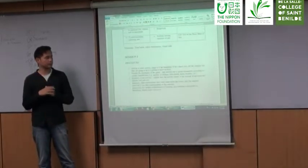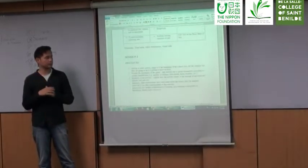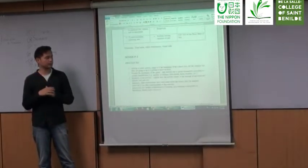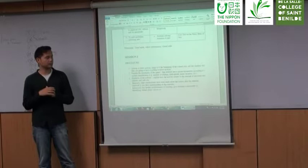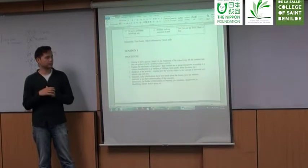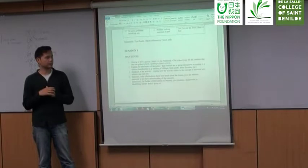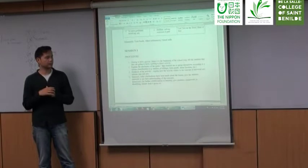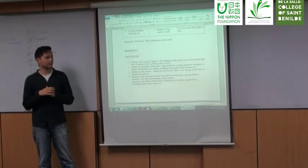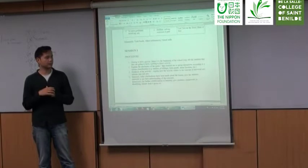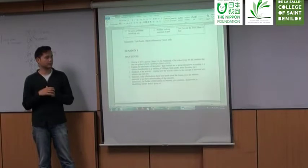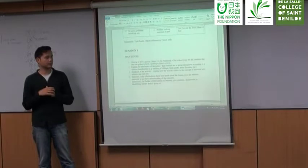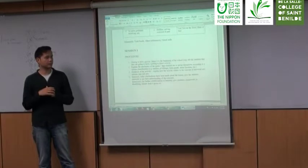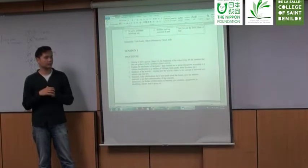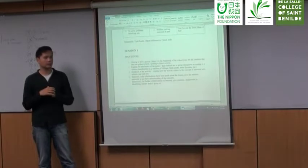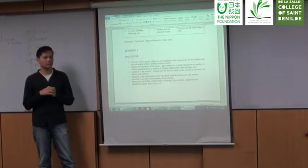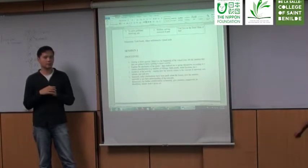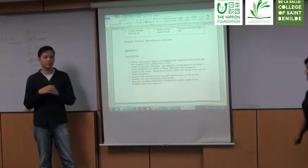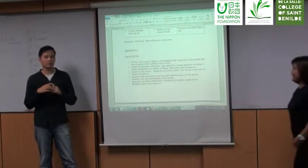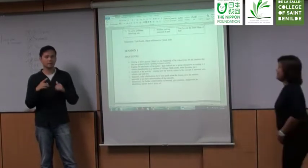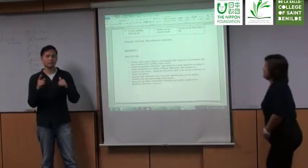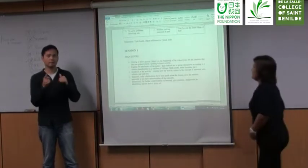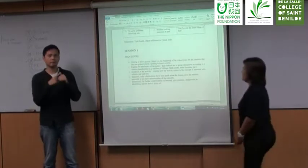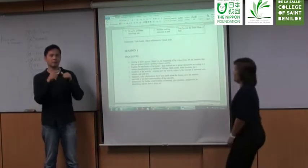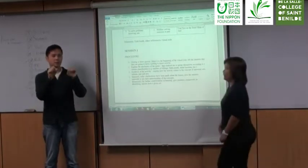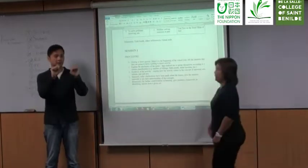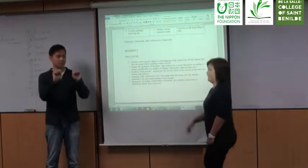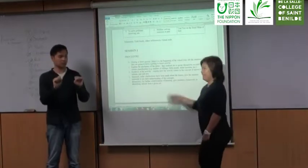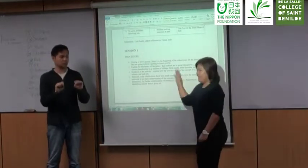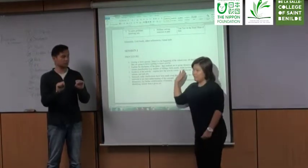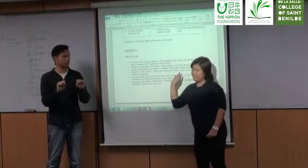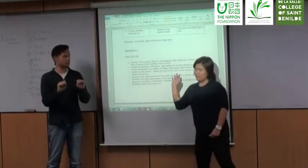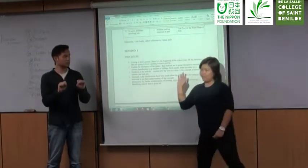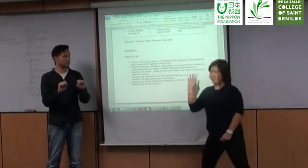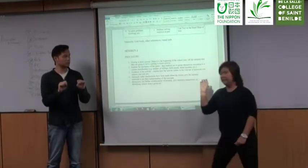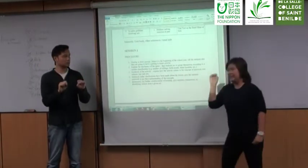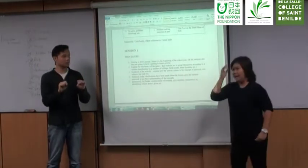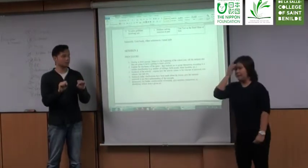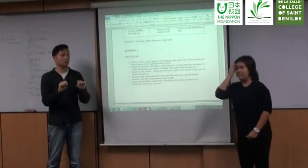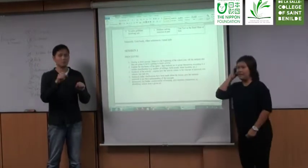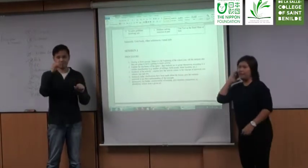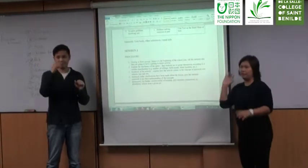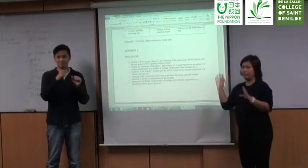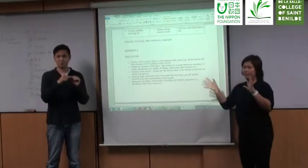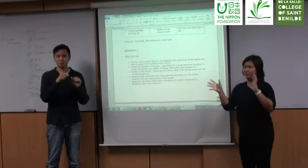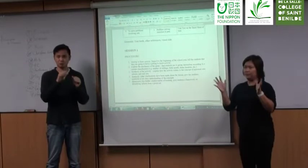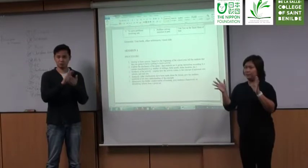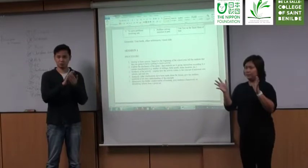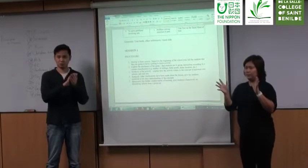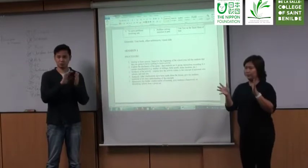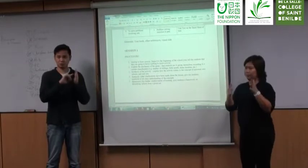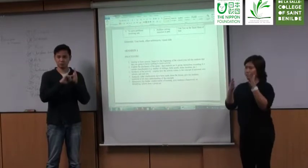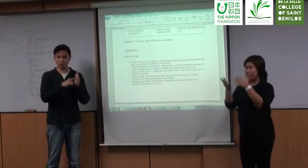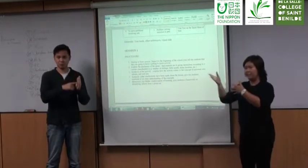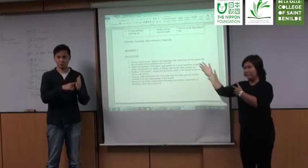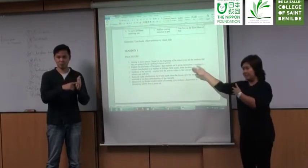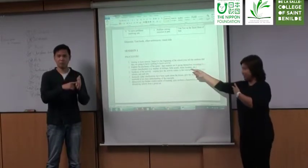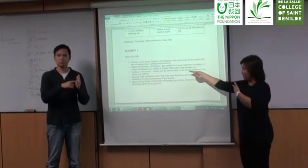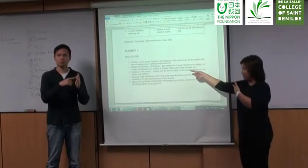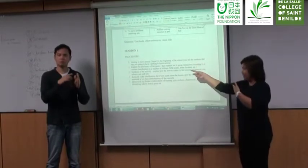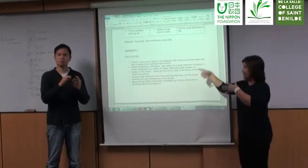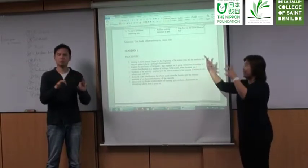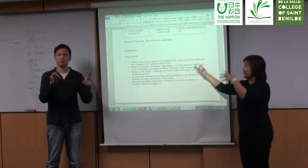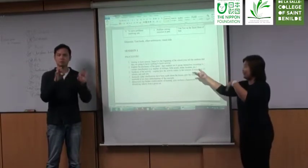For the first session, since this is the start of the school, I'm thinking for them to know each other